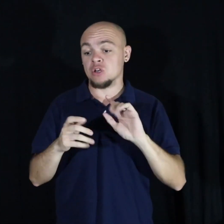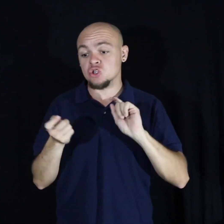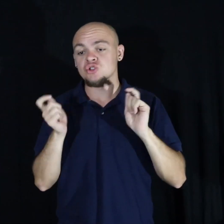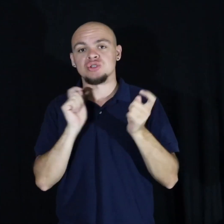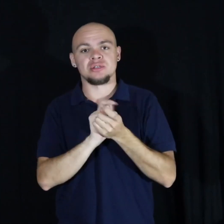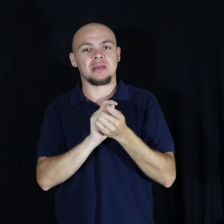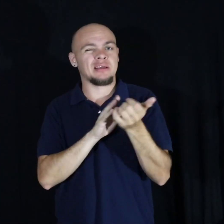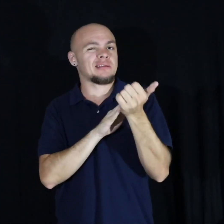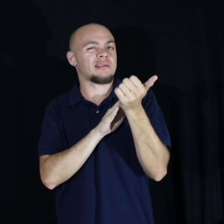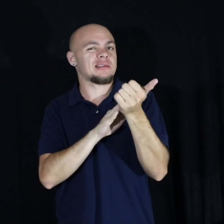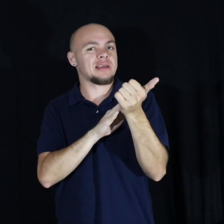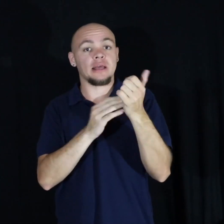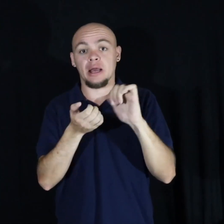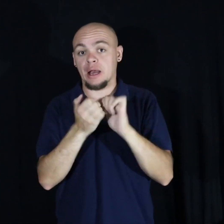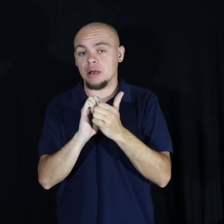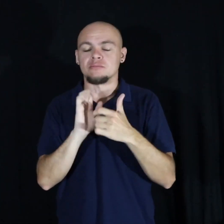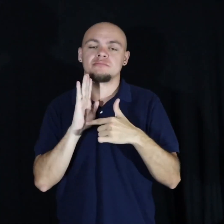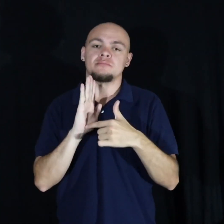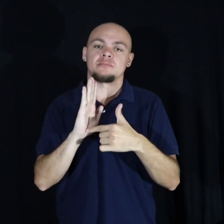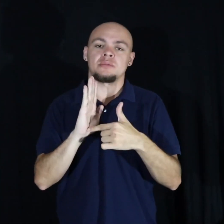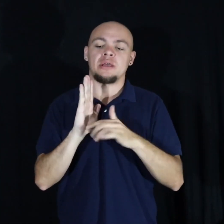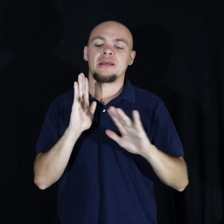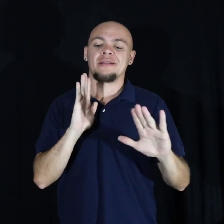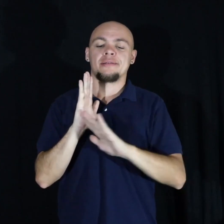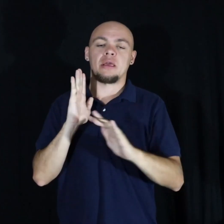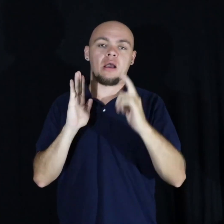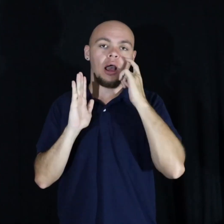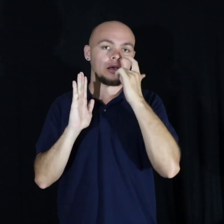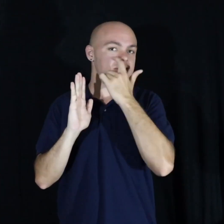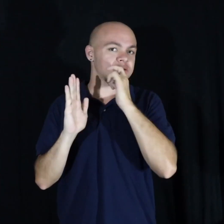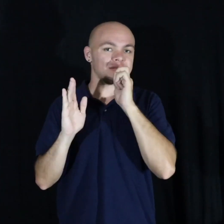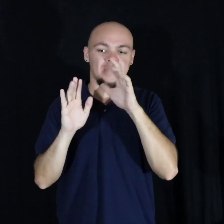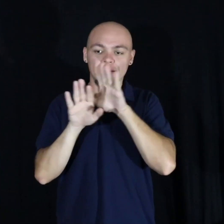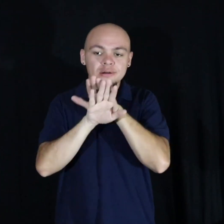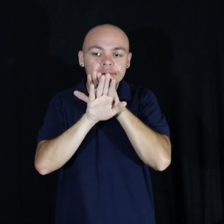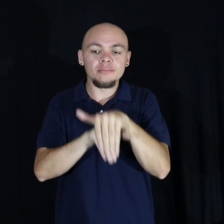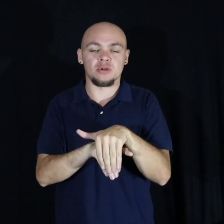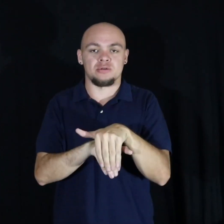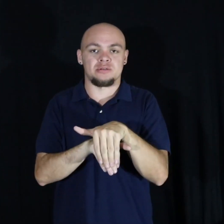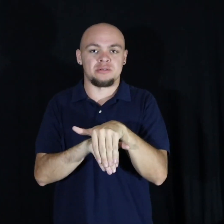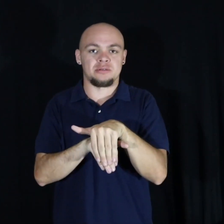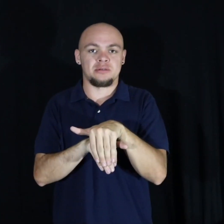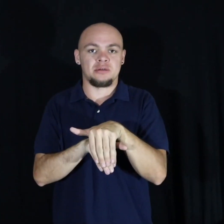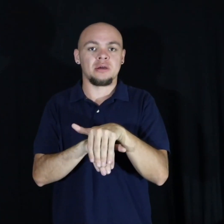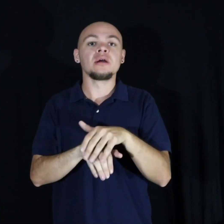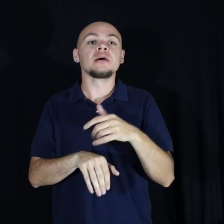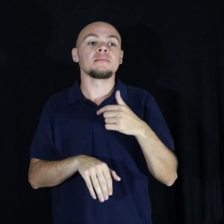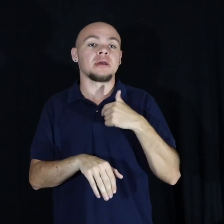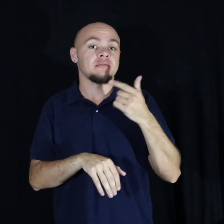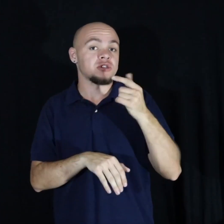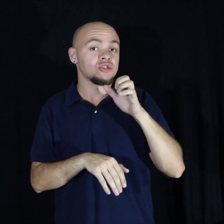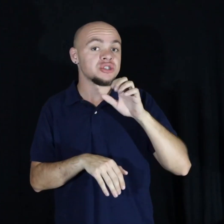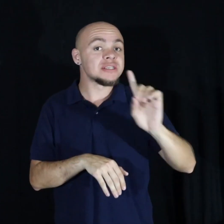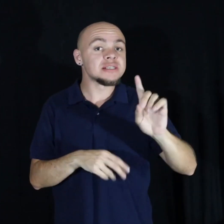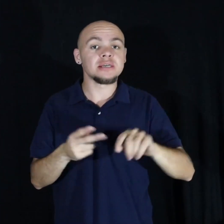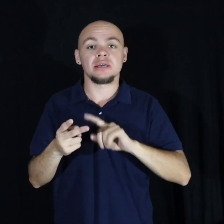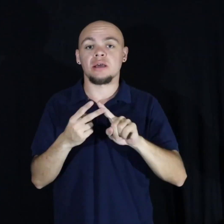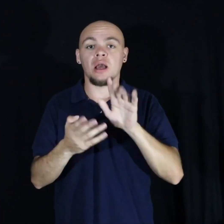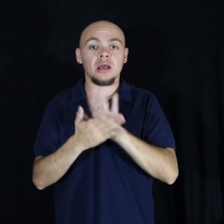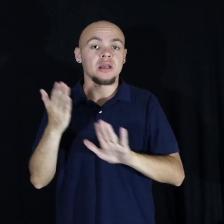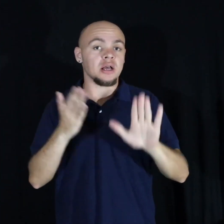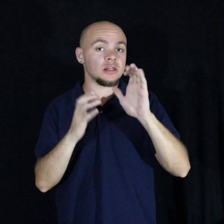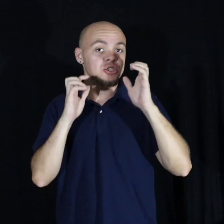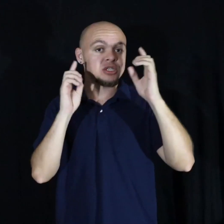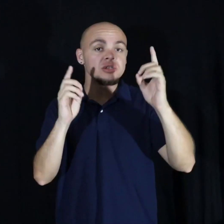by example, so I wouldn't be a hypocrite in their eyes. My wife and I both got GEDs, a college education. Today, my wife